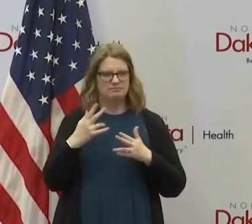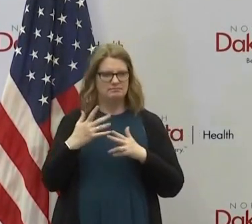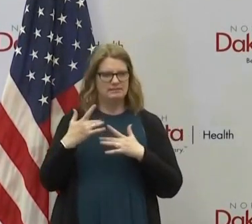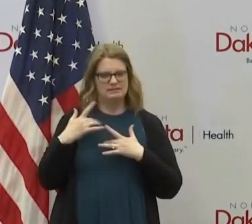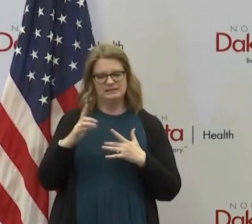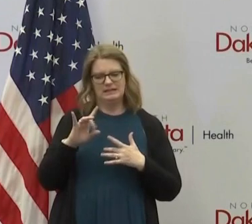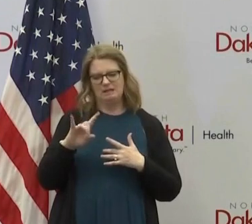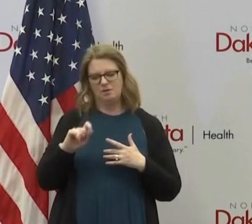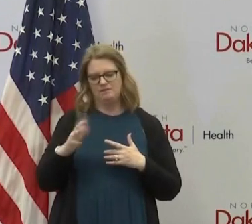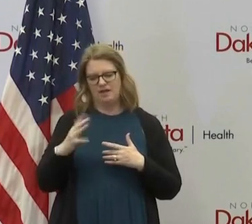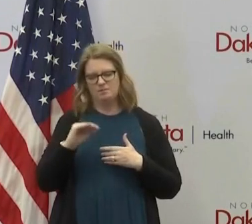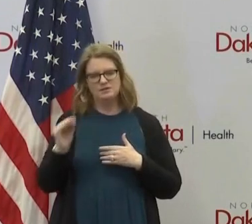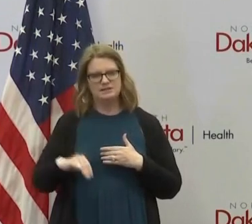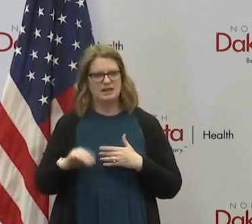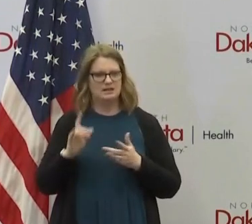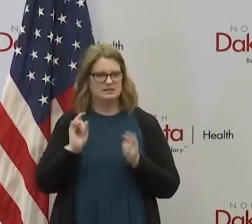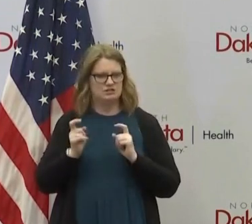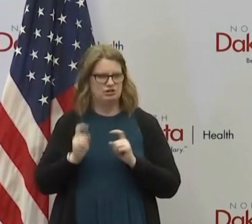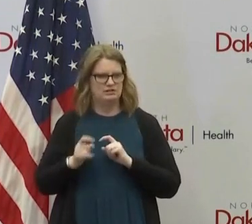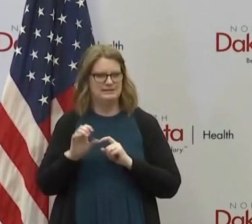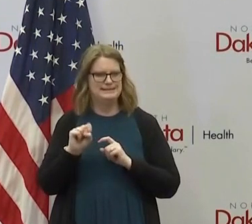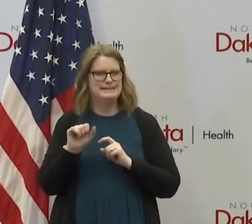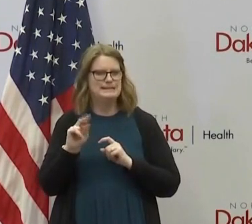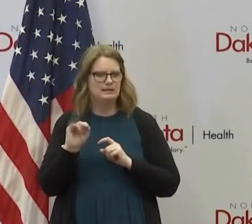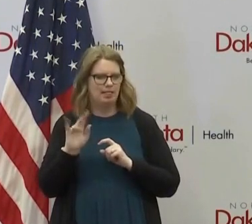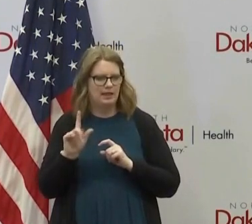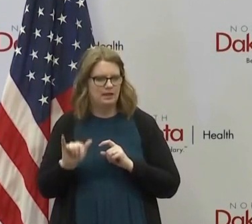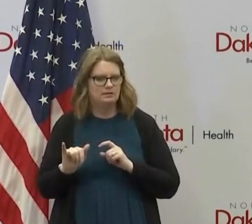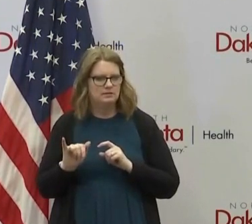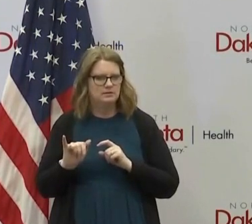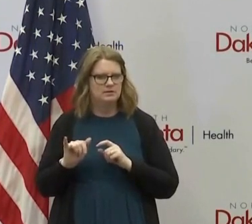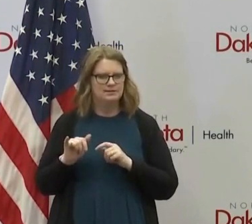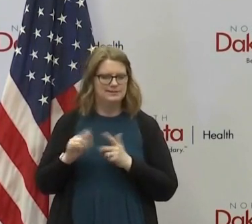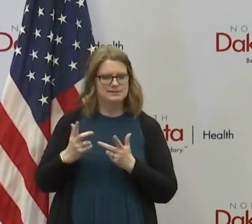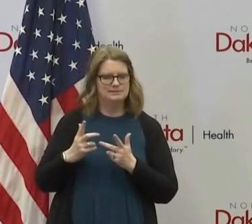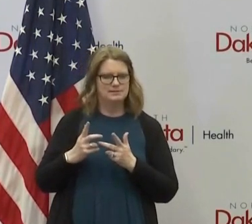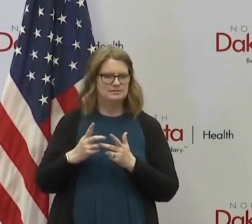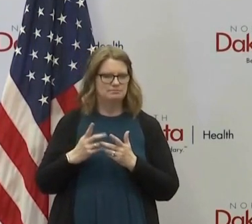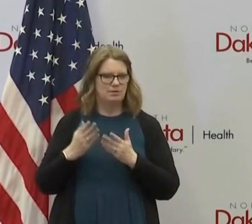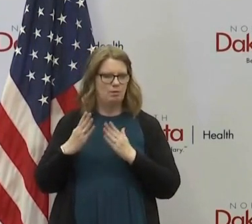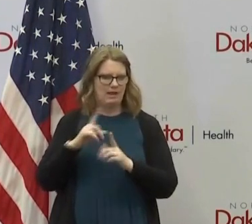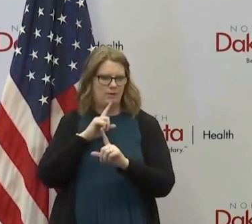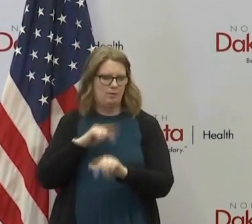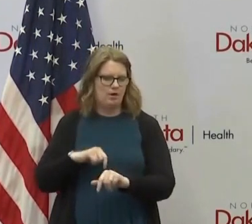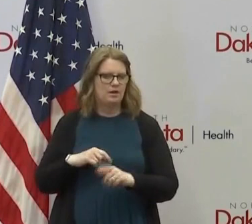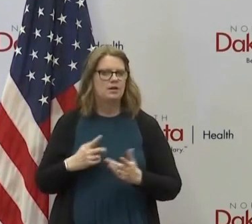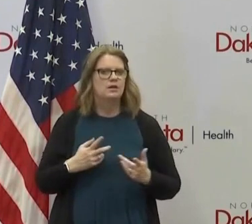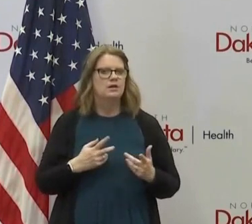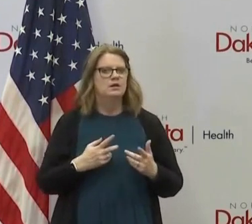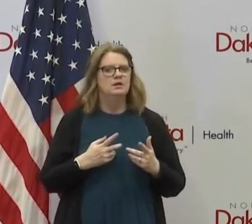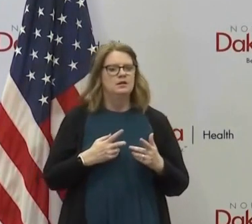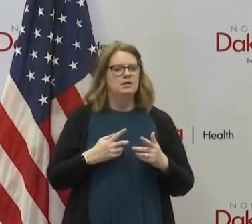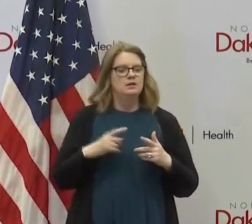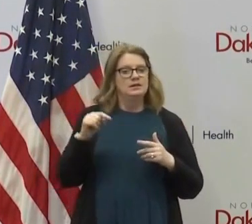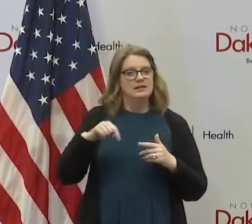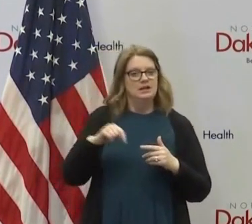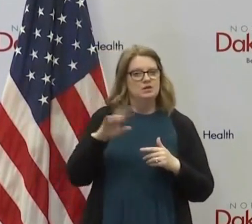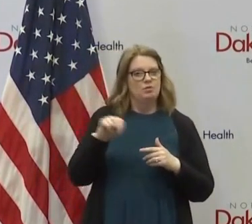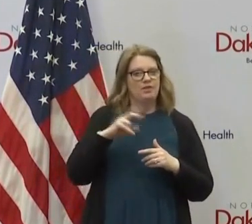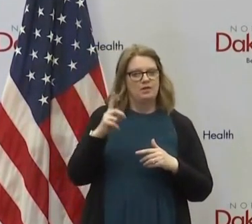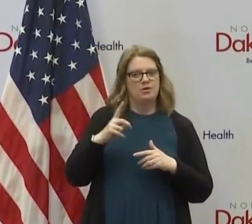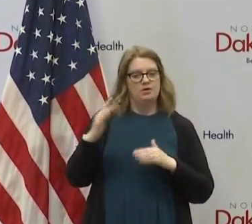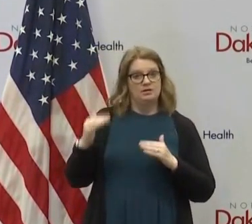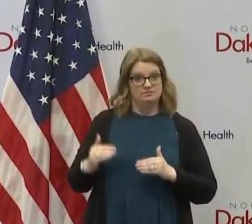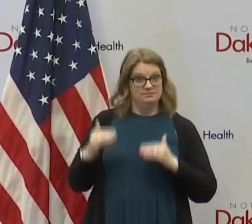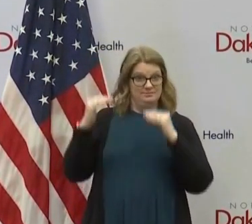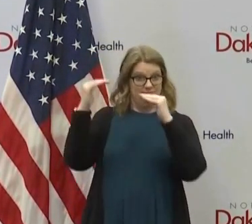low compared to that national rate of 4.7%. This is with a significant increase in unemployment in North Dakota. We